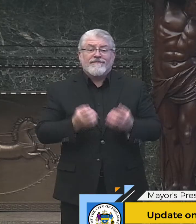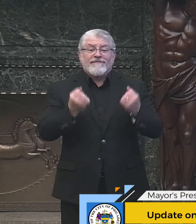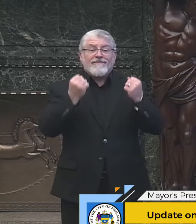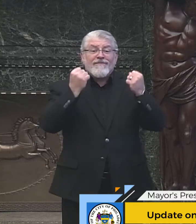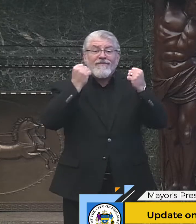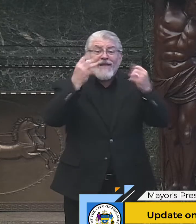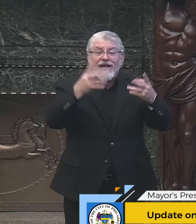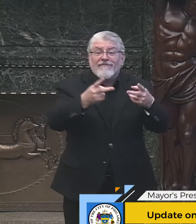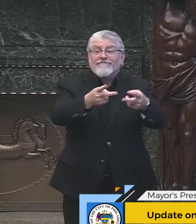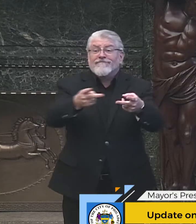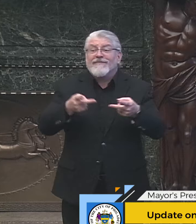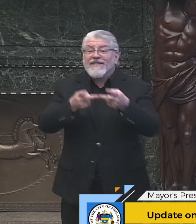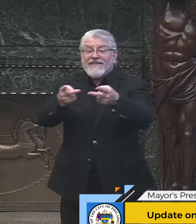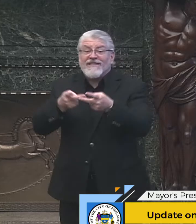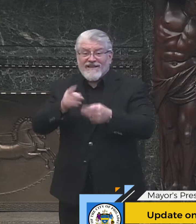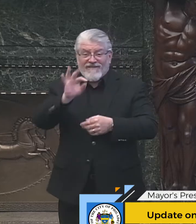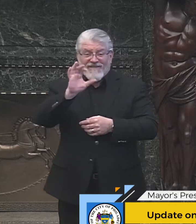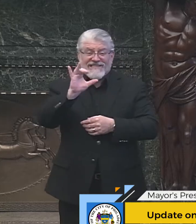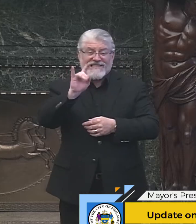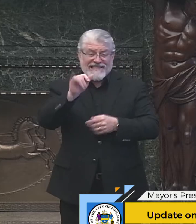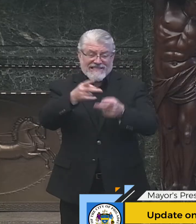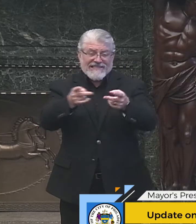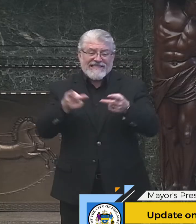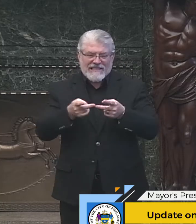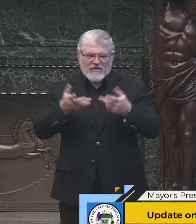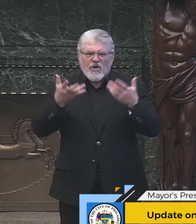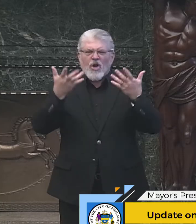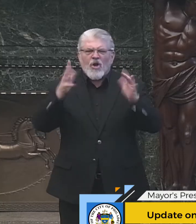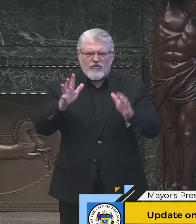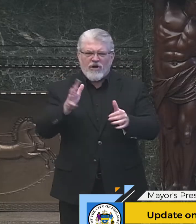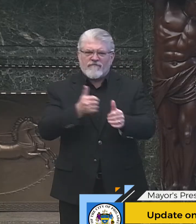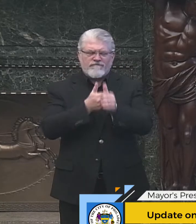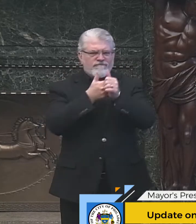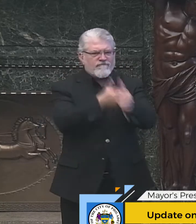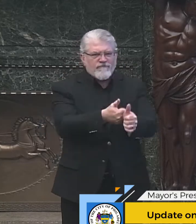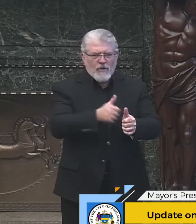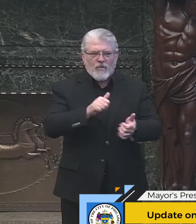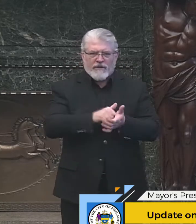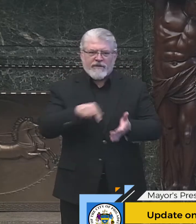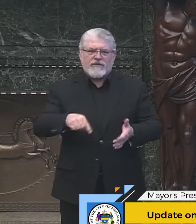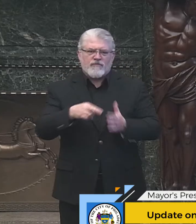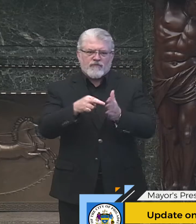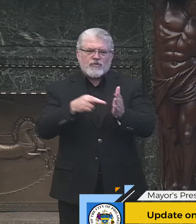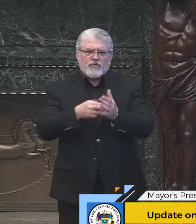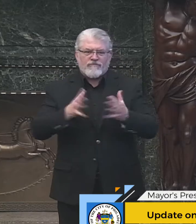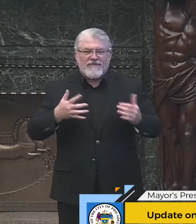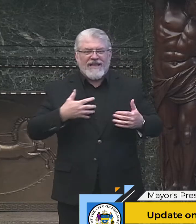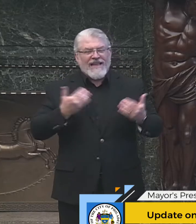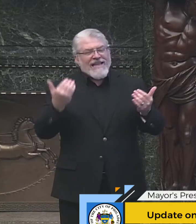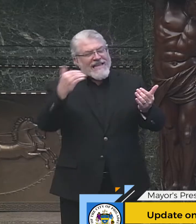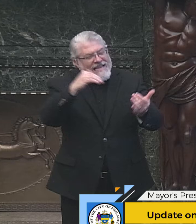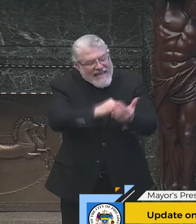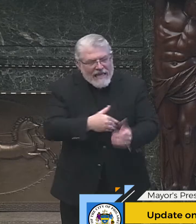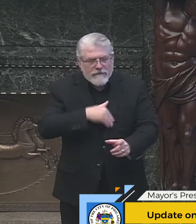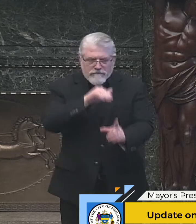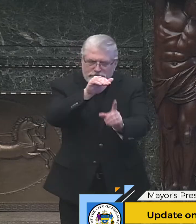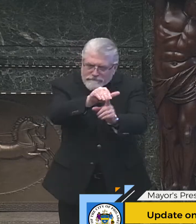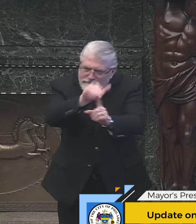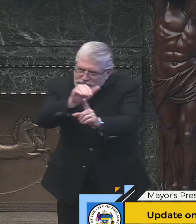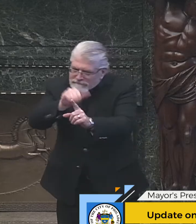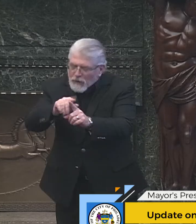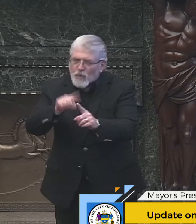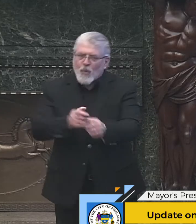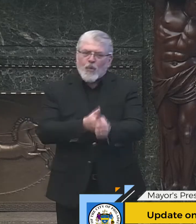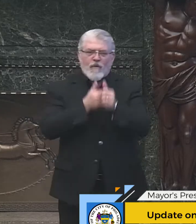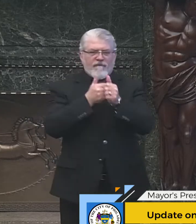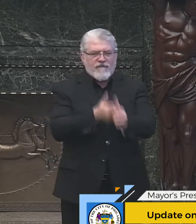let this information you have today serve as a reminder of how important this is and to take that step right now. For people who want to